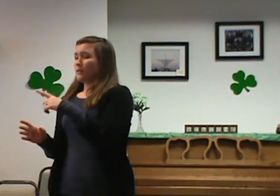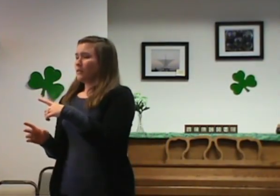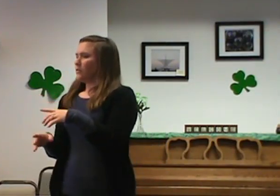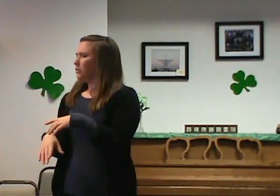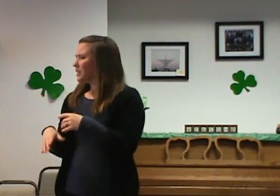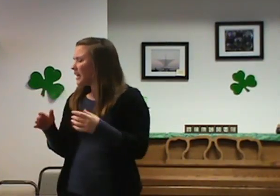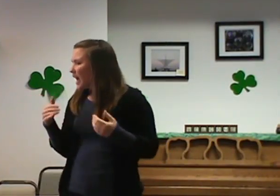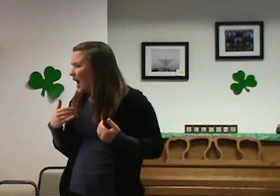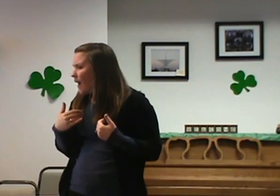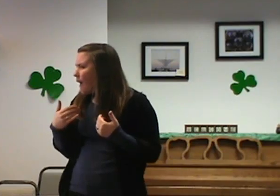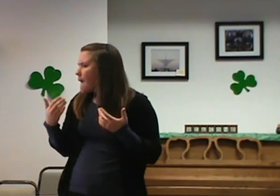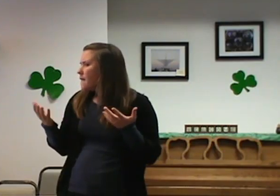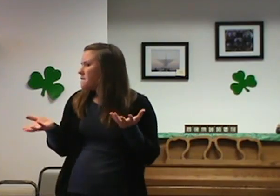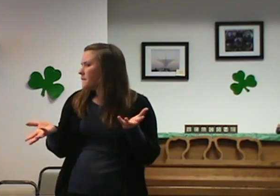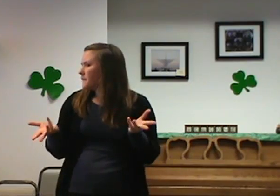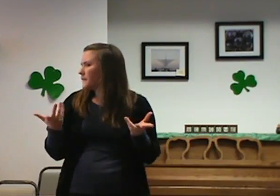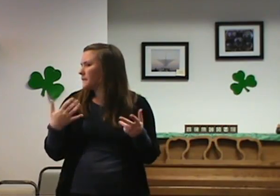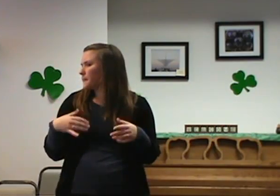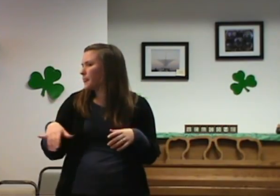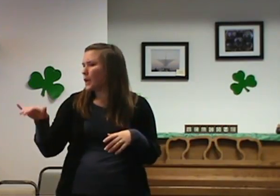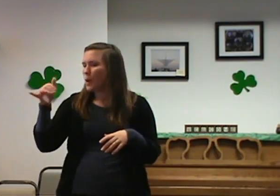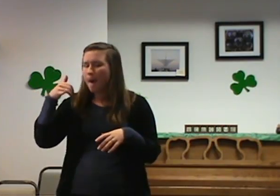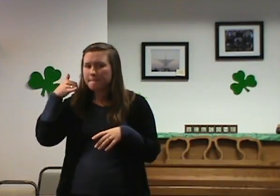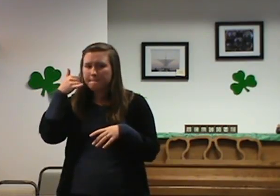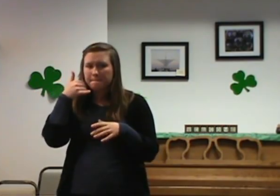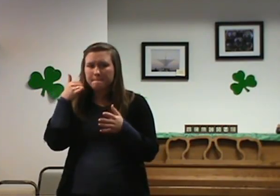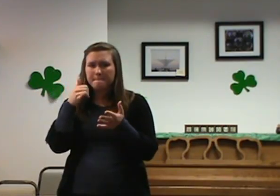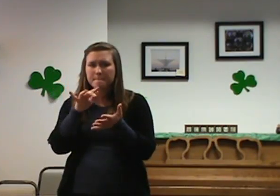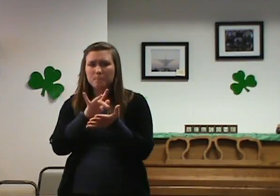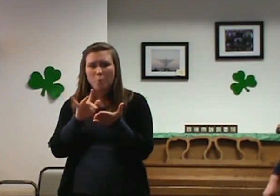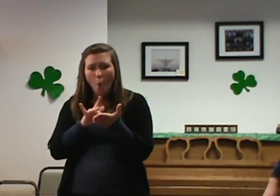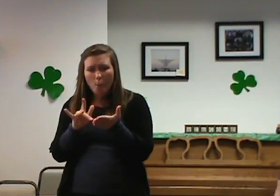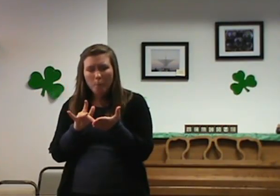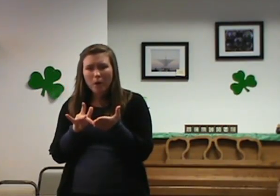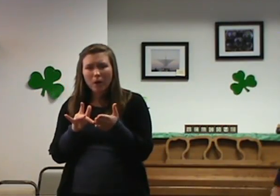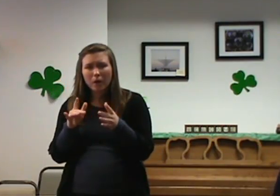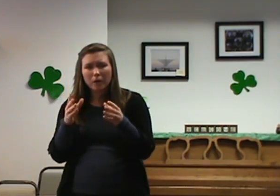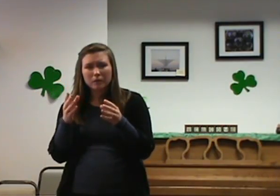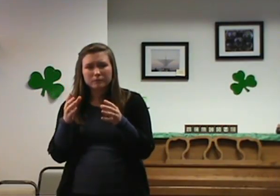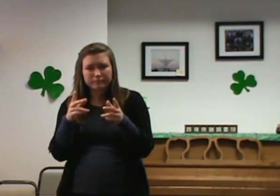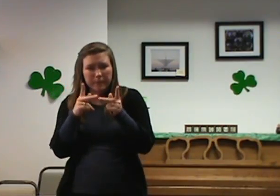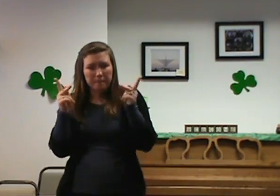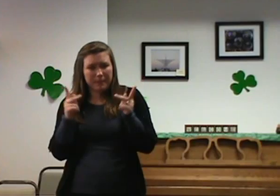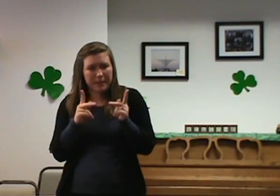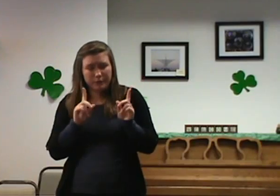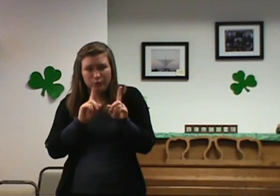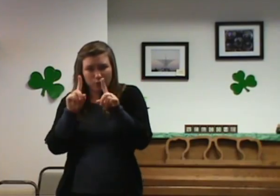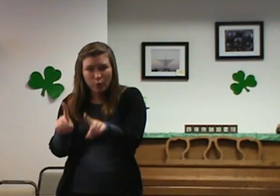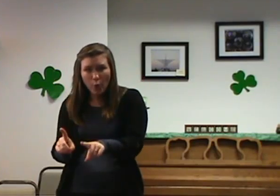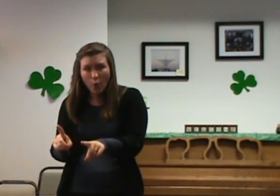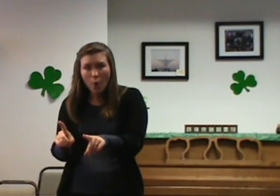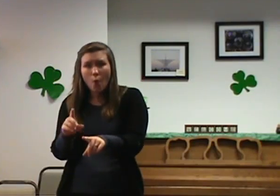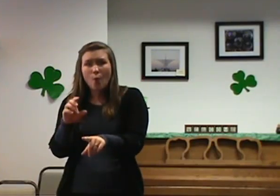like, senior resident apartment buildings? Yes. And you do? Okay. Yes, and there's no charge for that. If they call